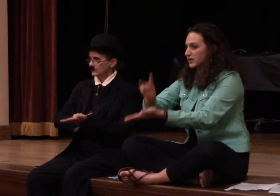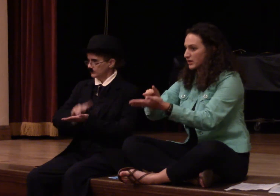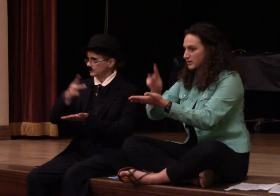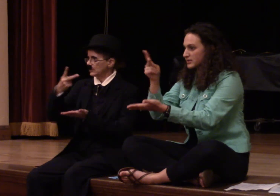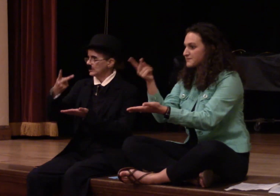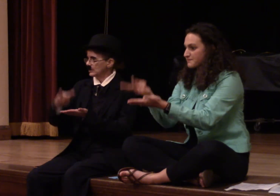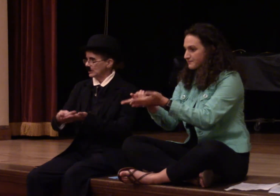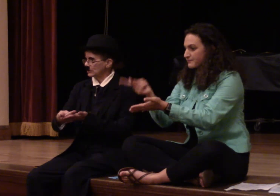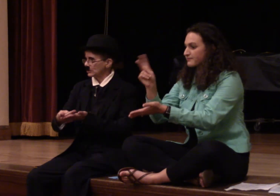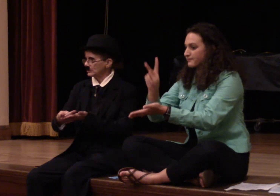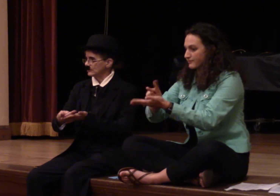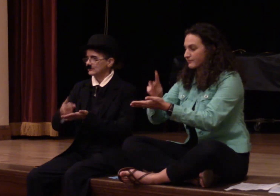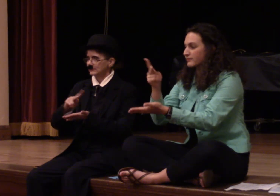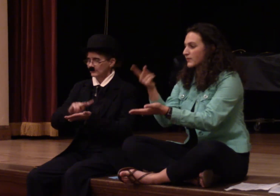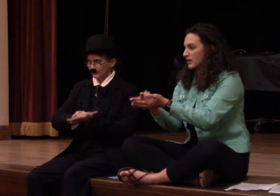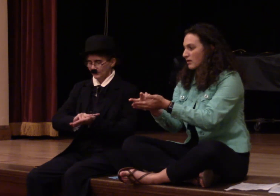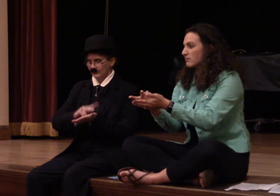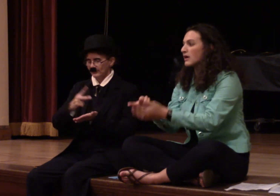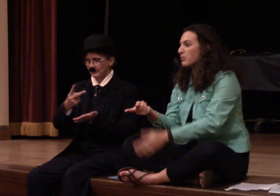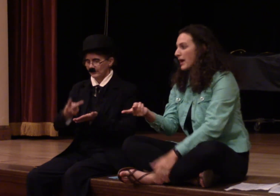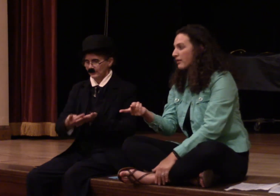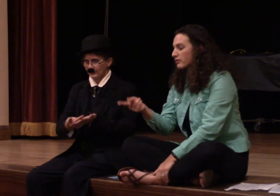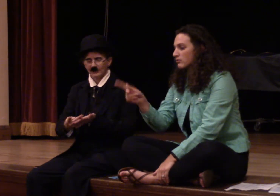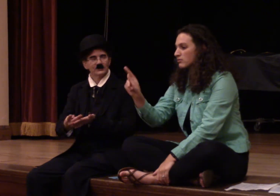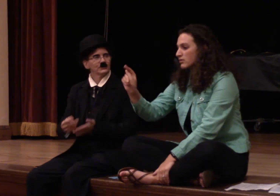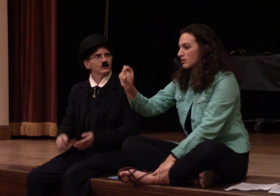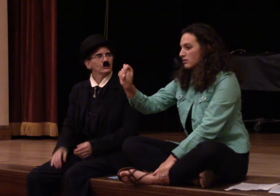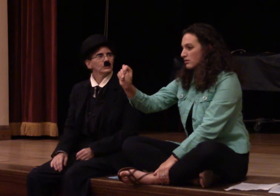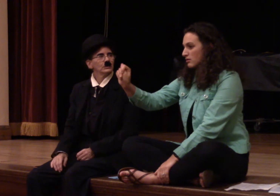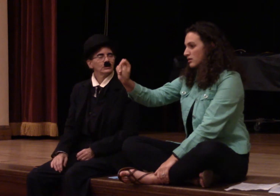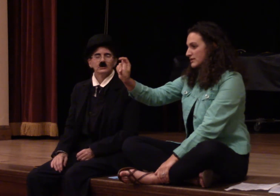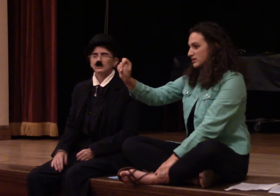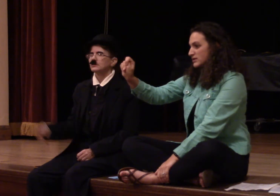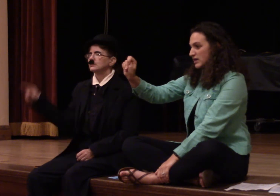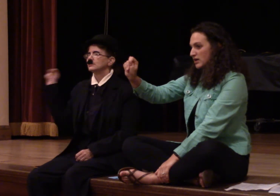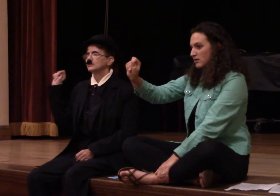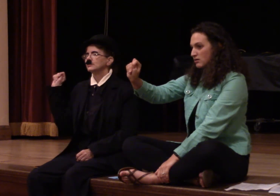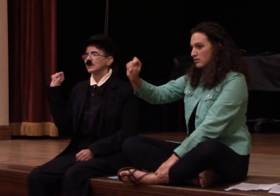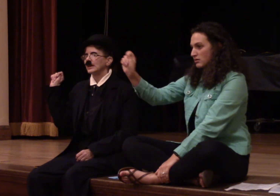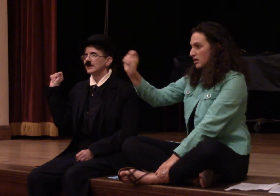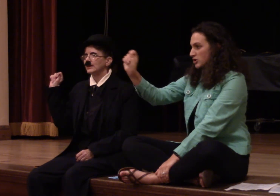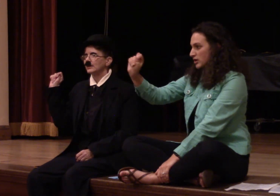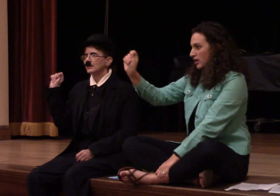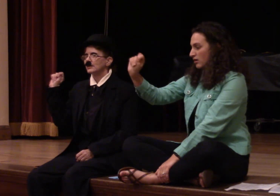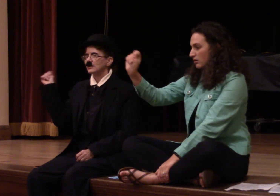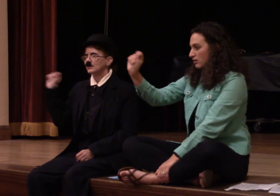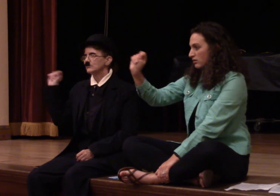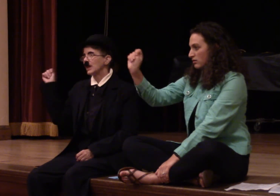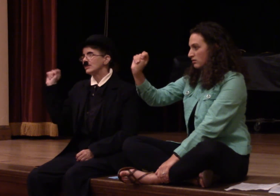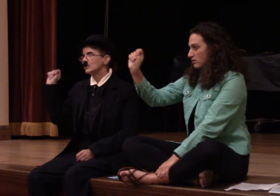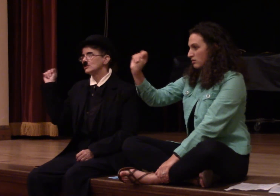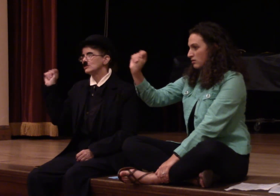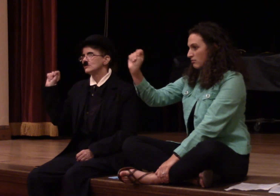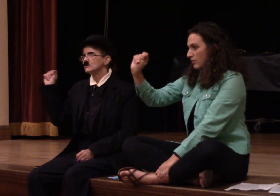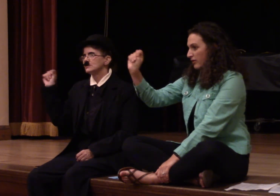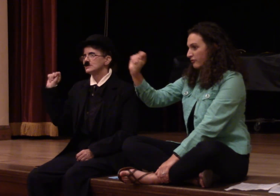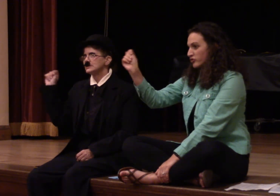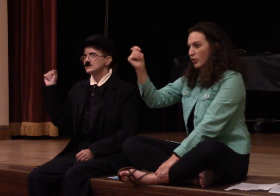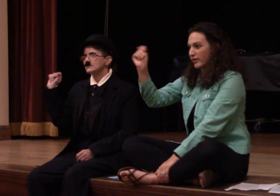this. Yep, now bathroom is a T, and you shake it. My tea. Bathroom for toilet, I